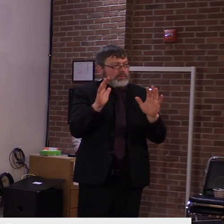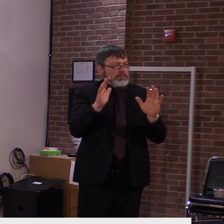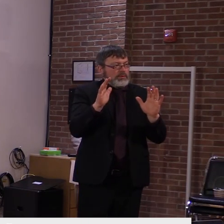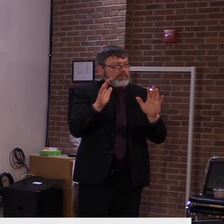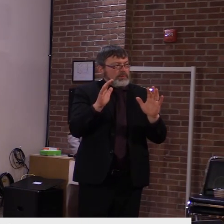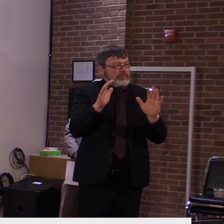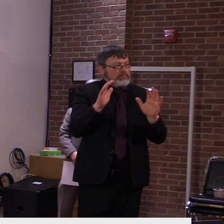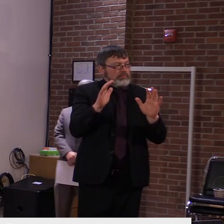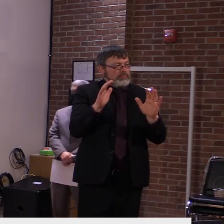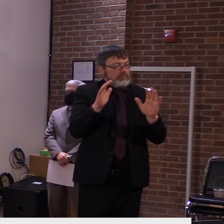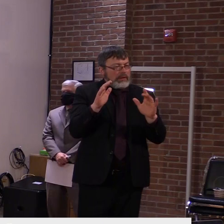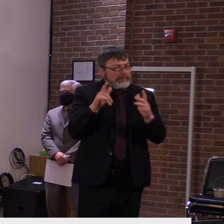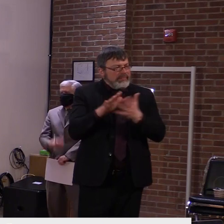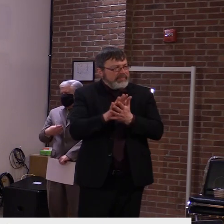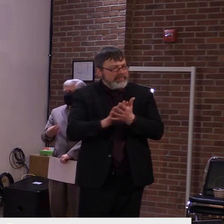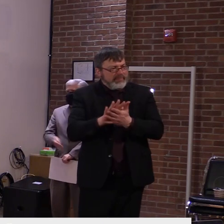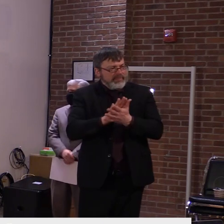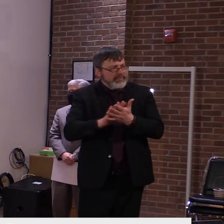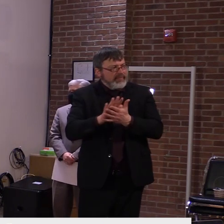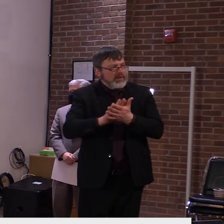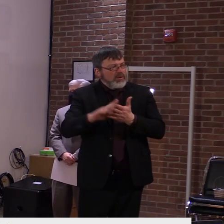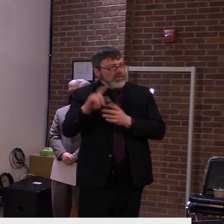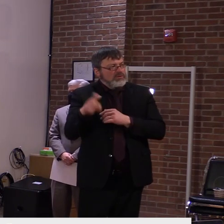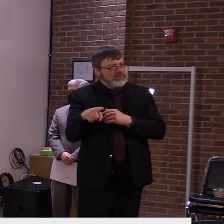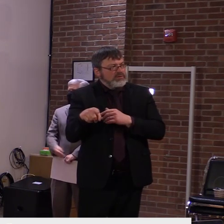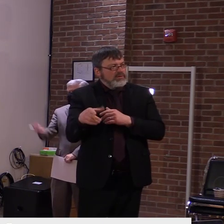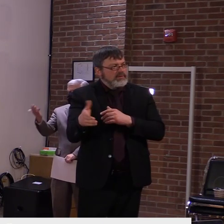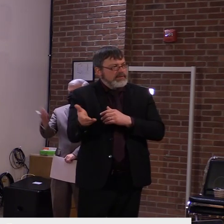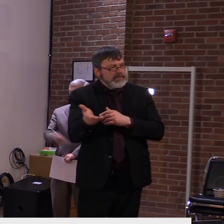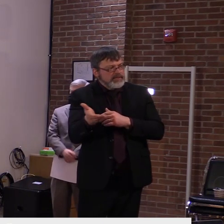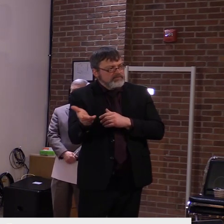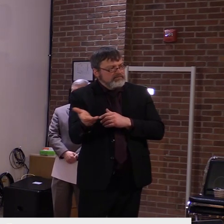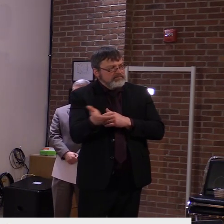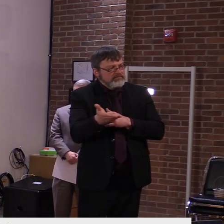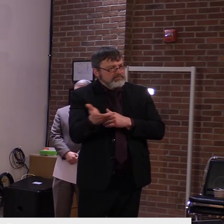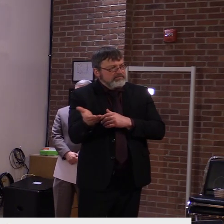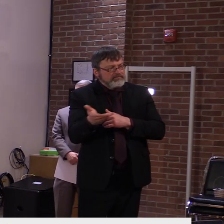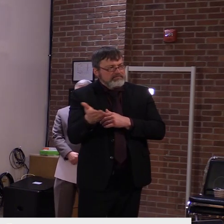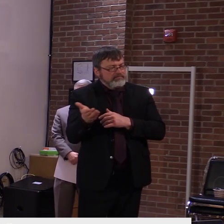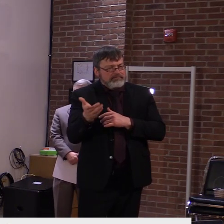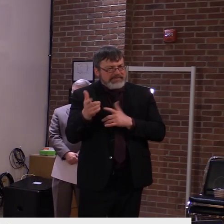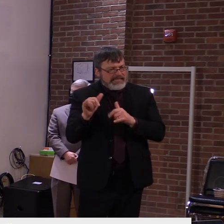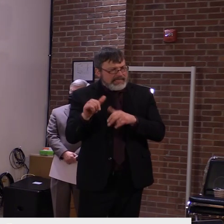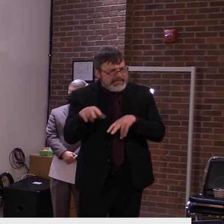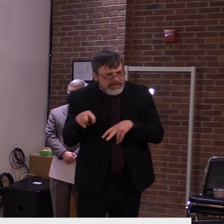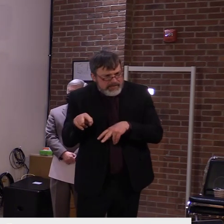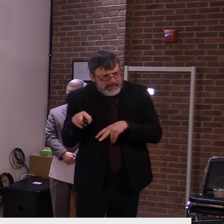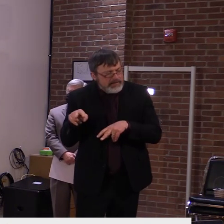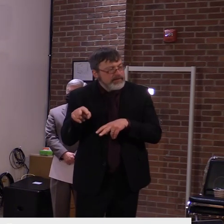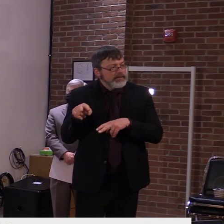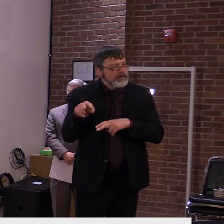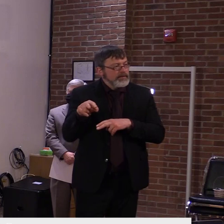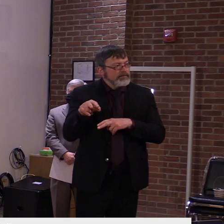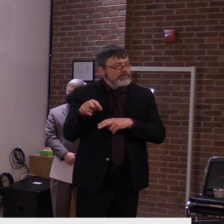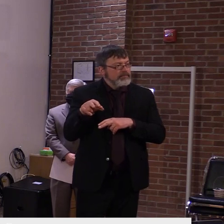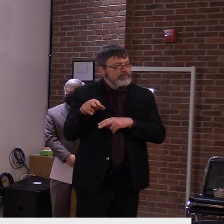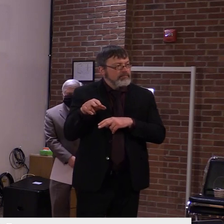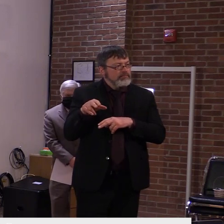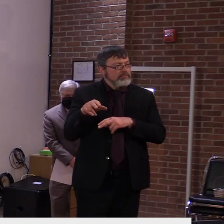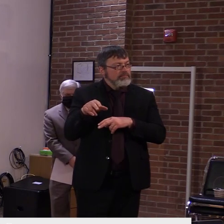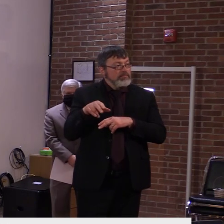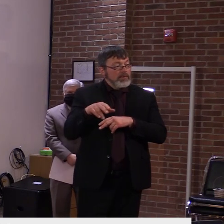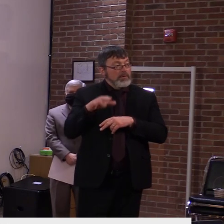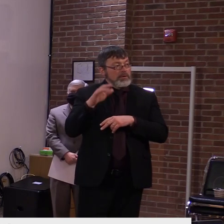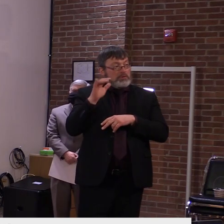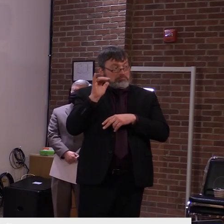said, quote, some facilities throughout the country are offering incentives and reinsurances to their staff in an effort to increase the number of vaccinations, maybe that would be a